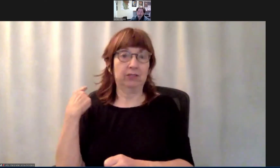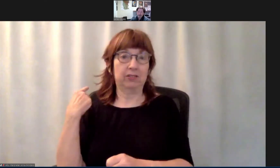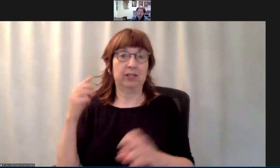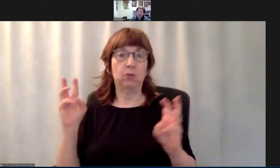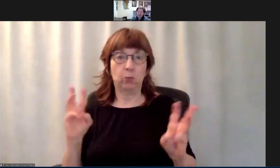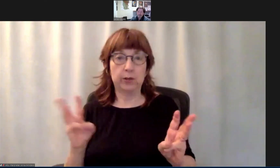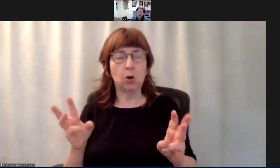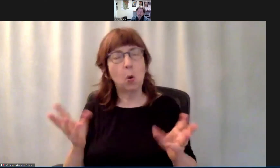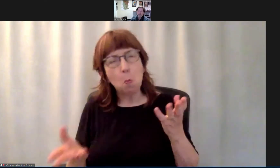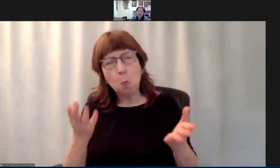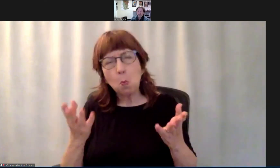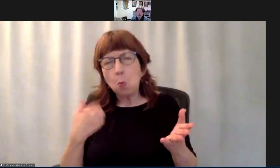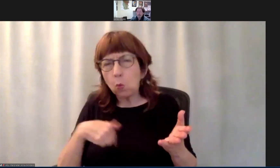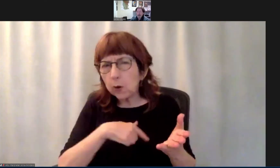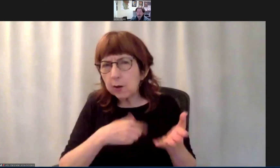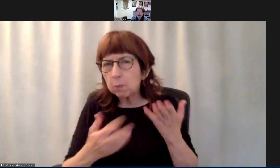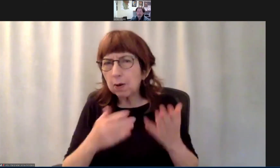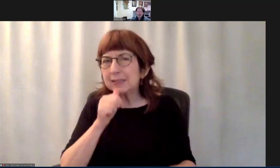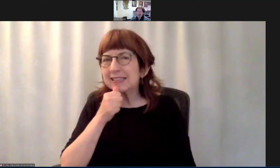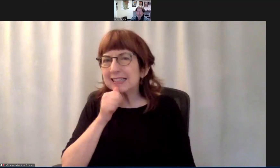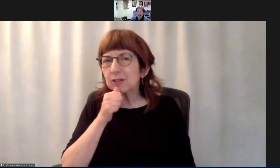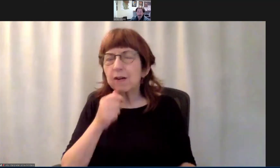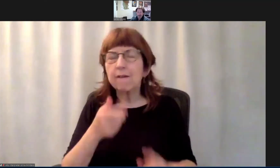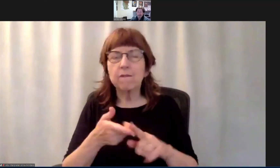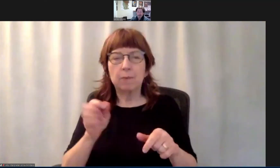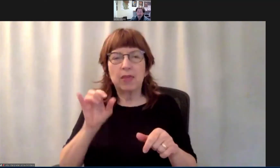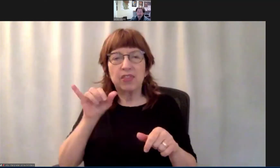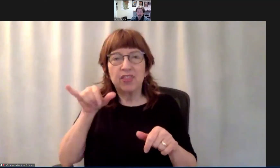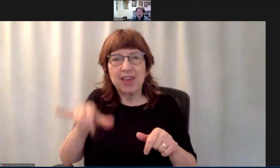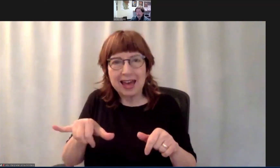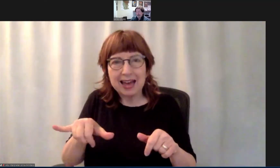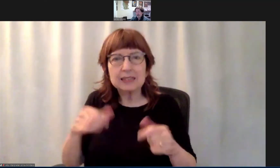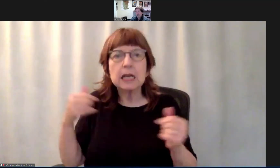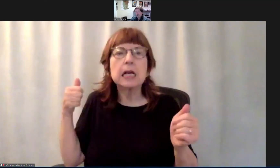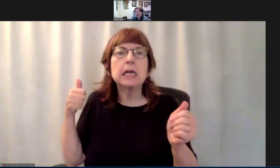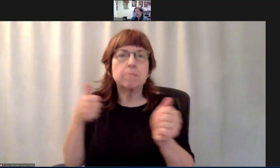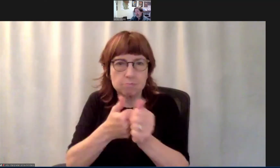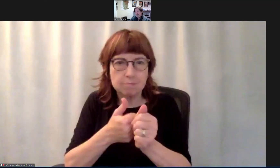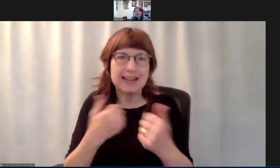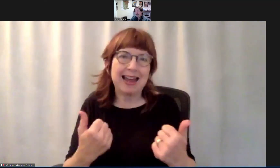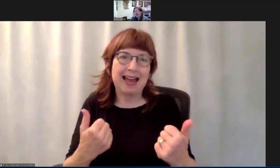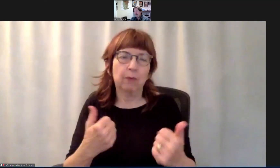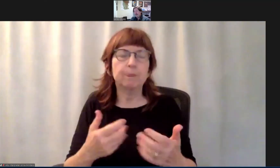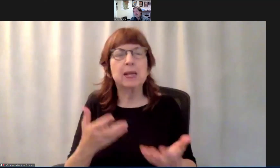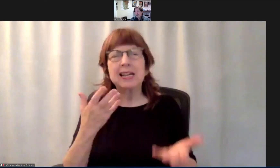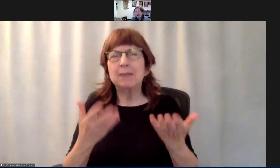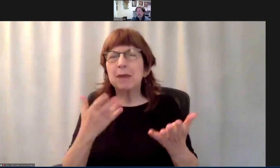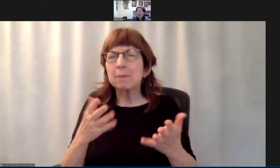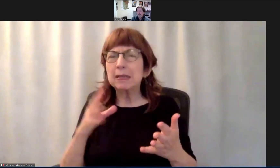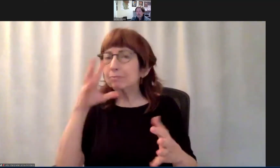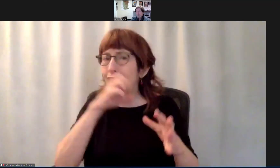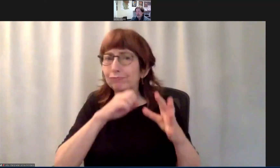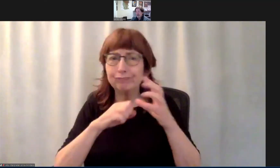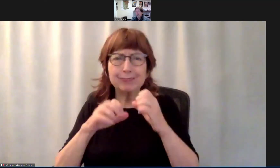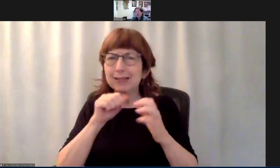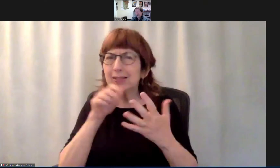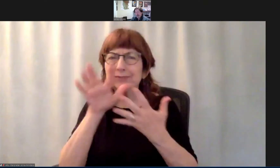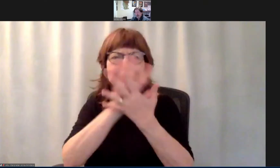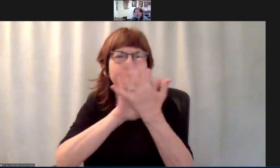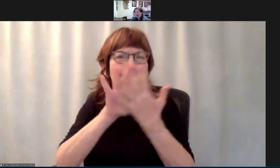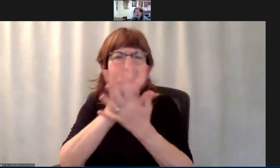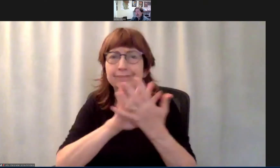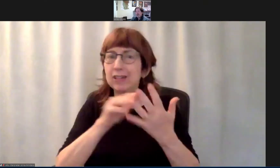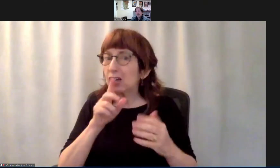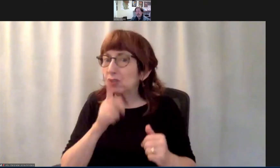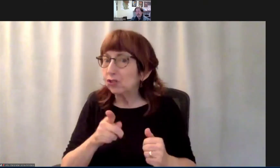probably suffering from that now. So there's a lot of uncertainty. We're still in